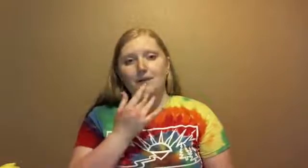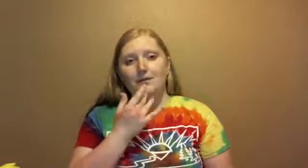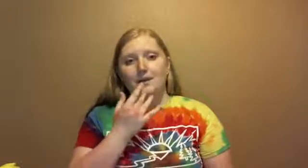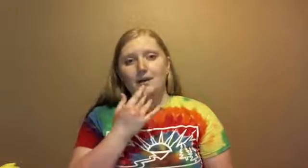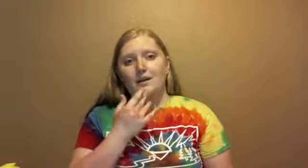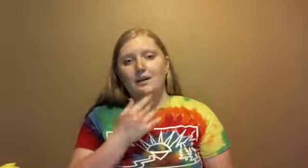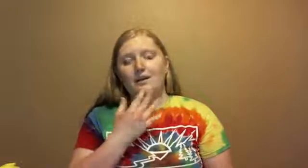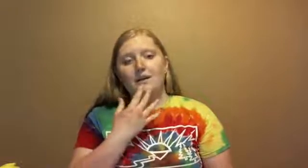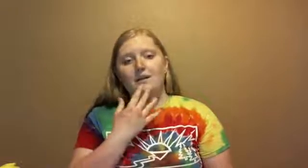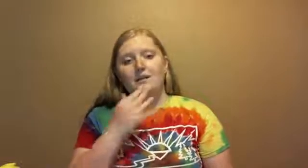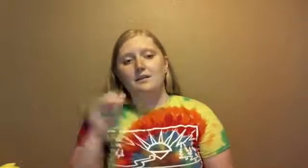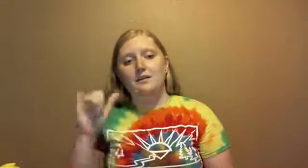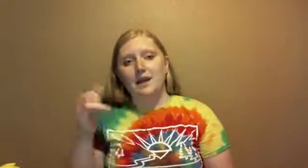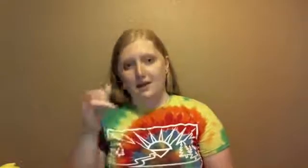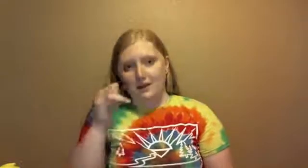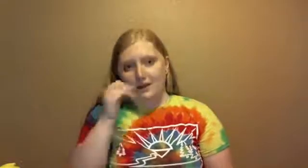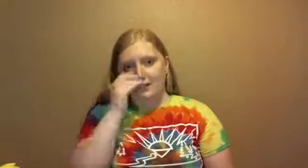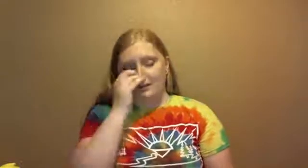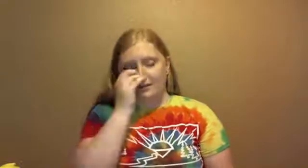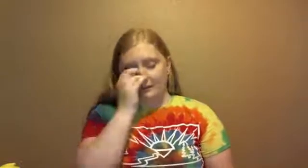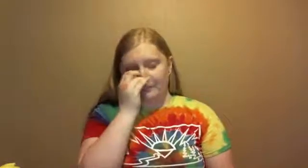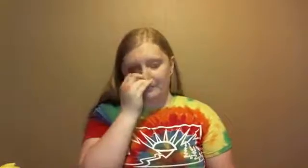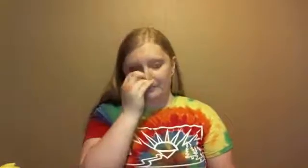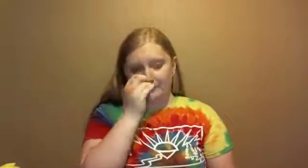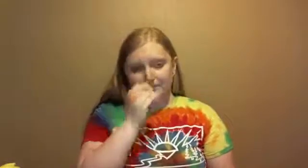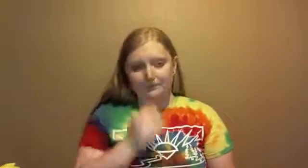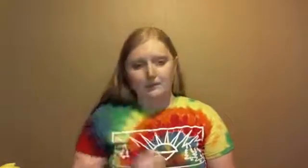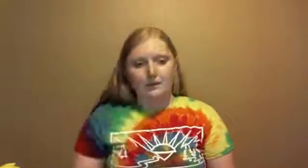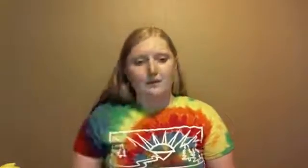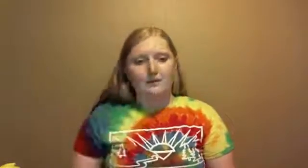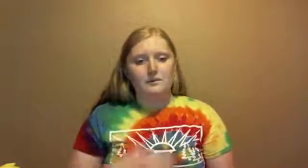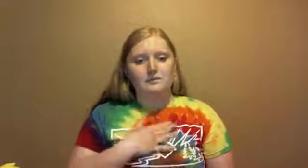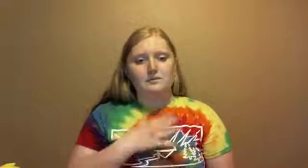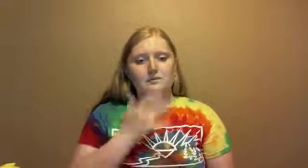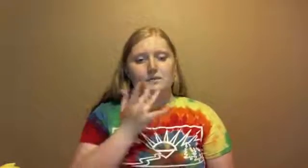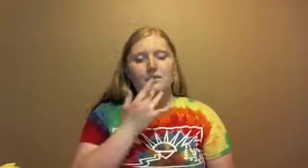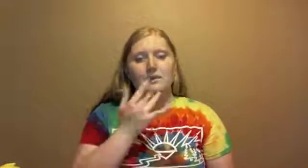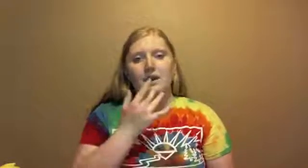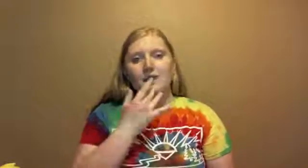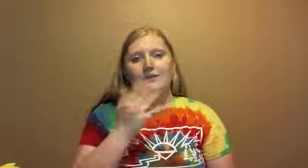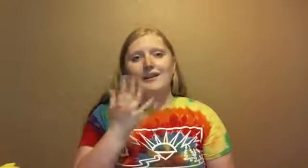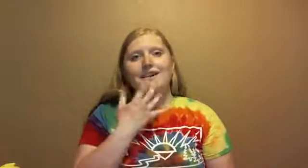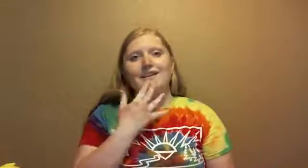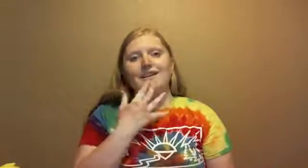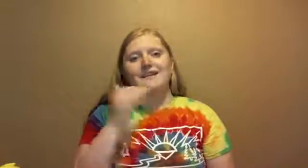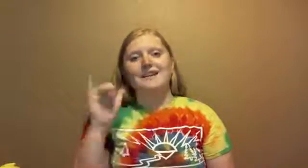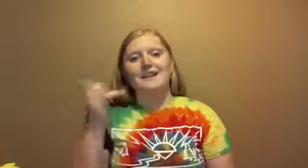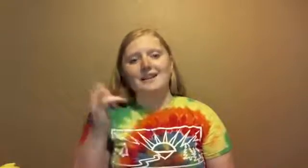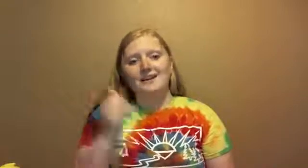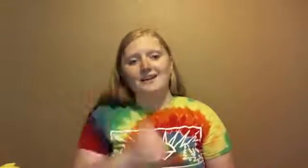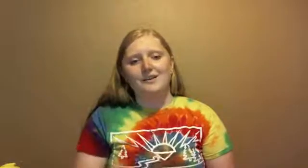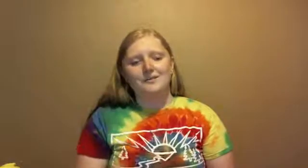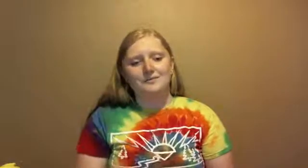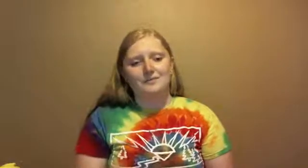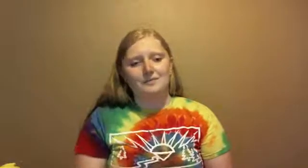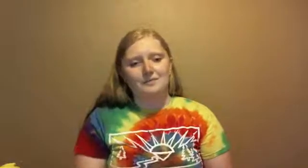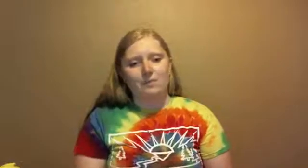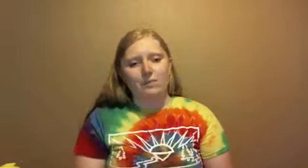favorite yellow. I color like is yellow. yellow. I like yellow. My favorite color's favorite yellow. color I is like yellow. yellow. I like